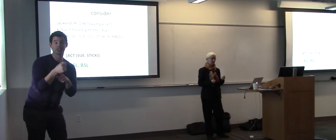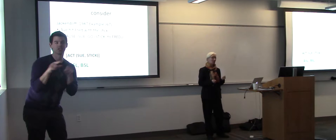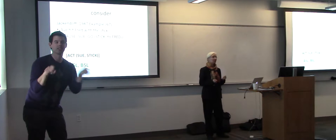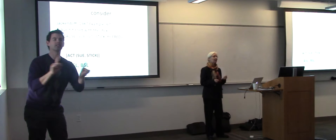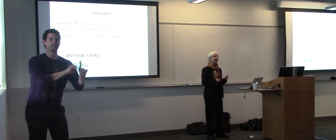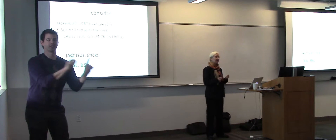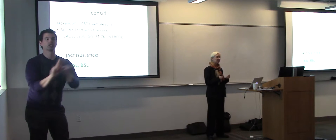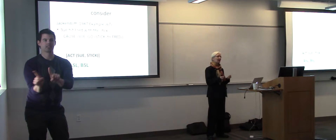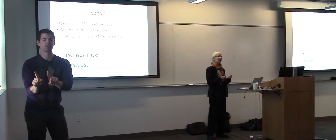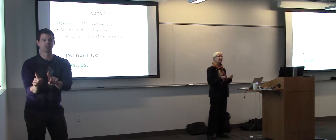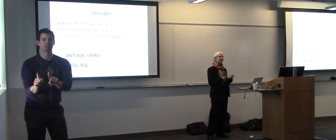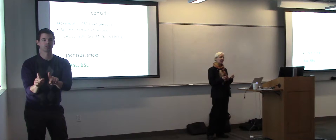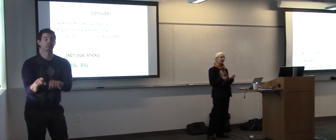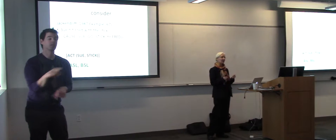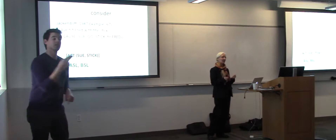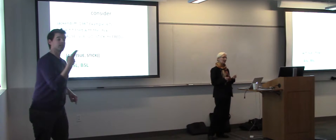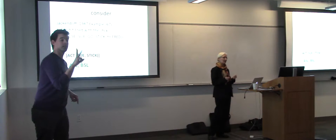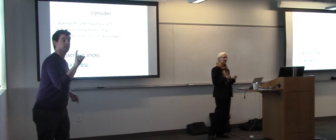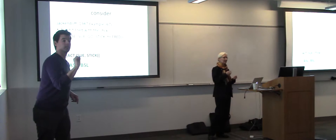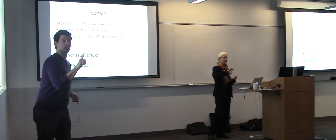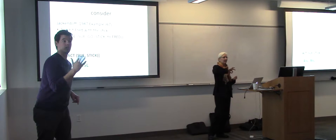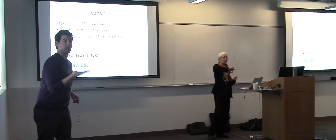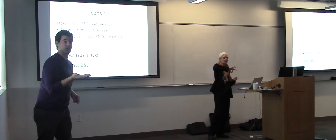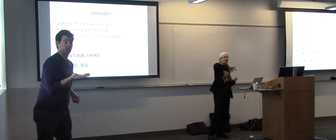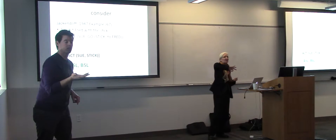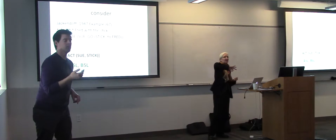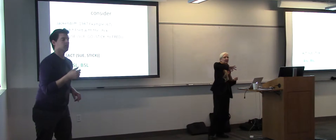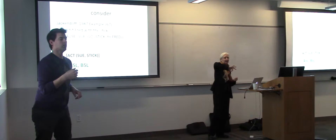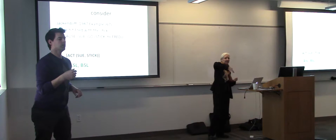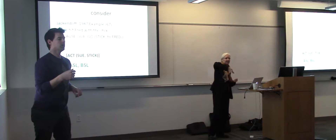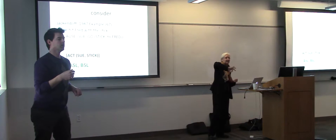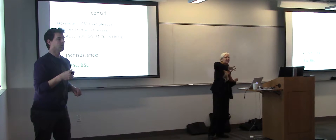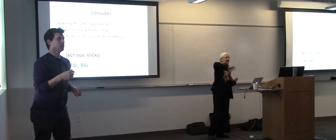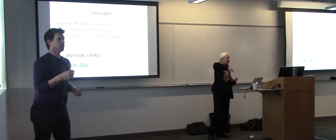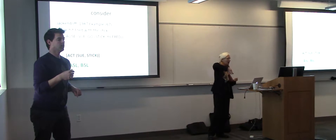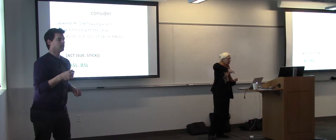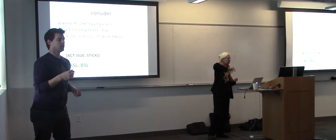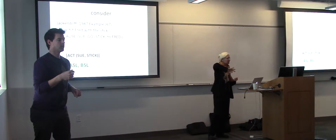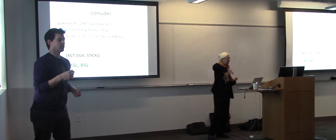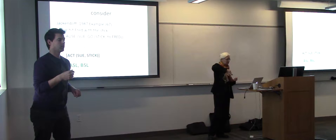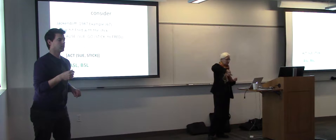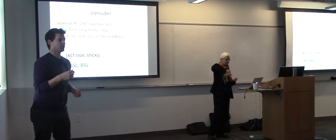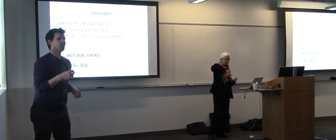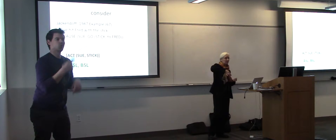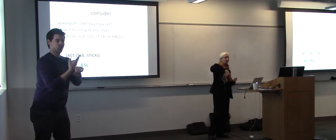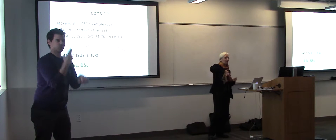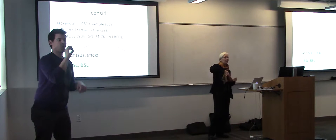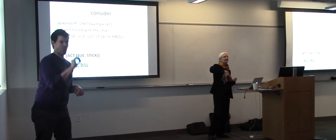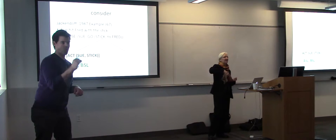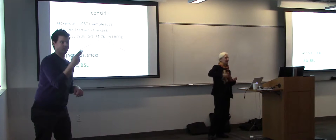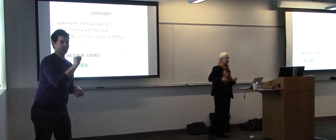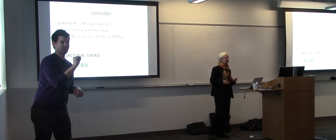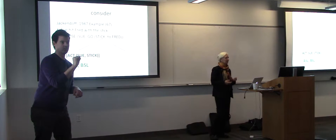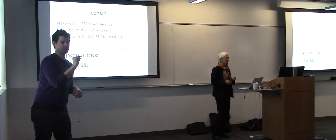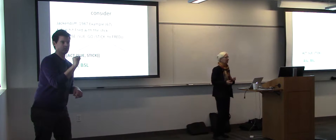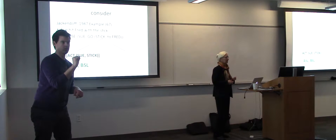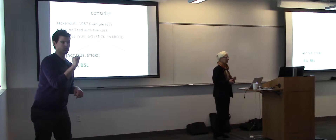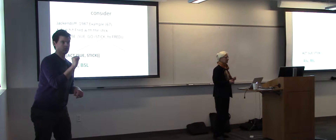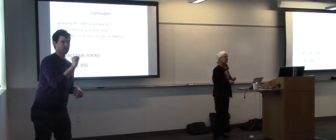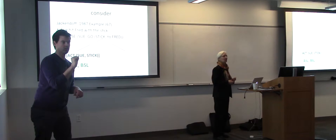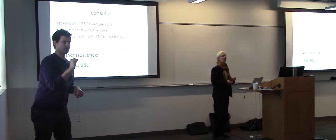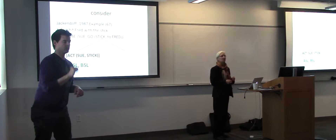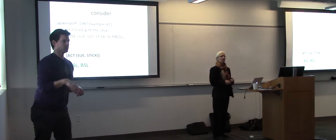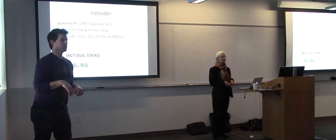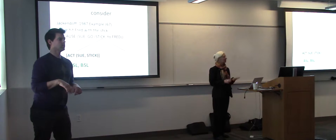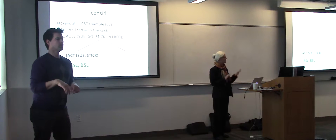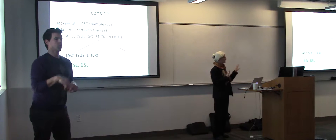differently. So the HKSL, the Hong Kong Sign Language, elicits an object handshake in both of the atypical